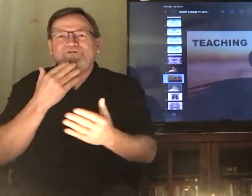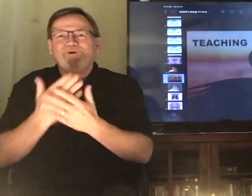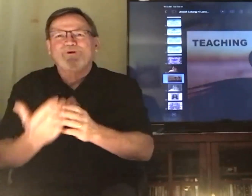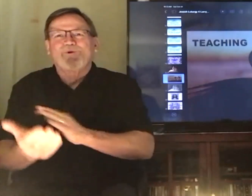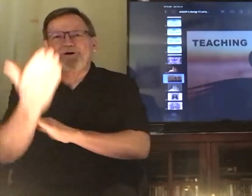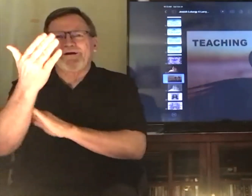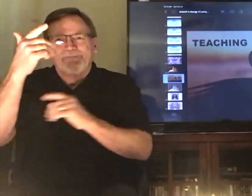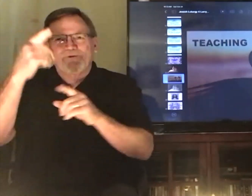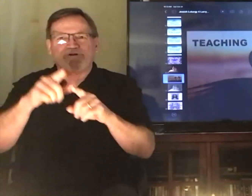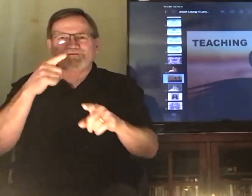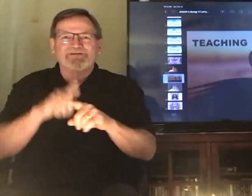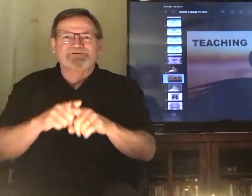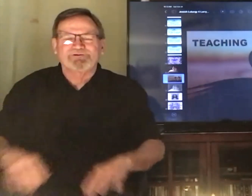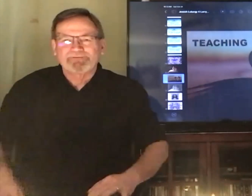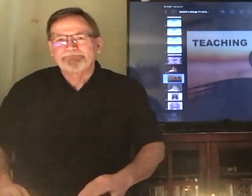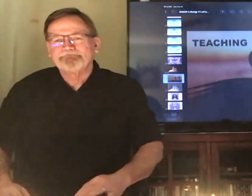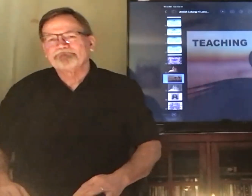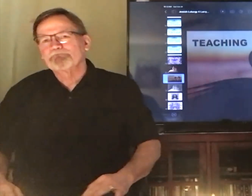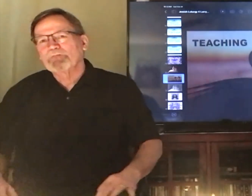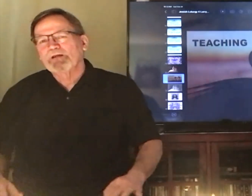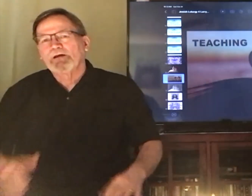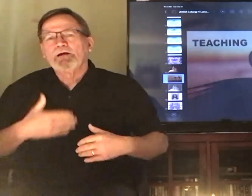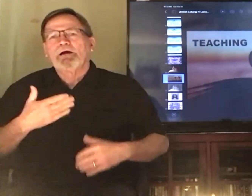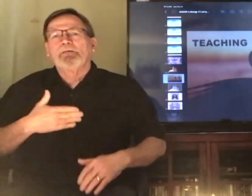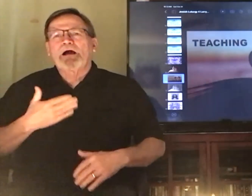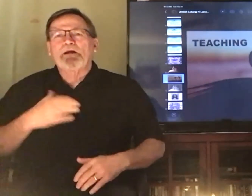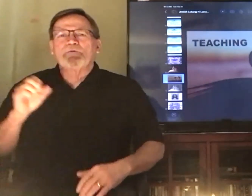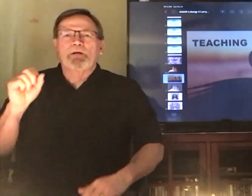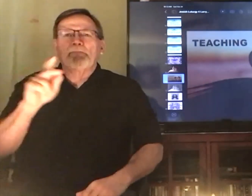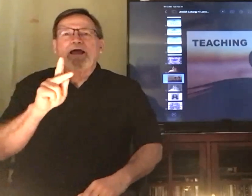Good morning, brothers and sisters. I'm happy to be back.